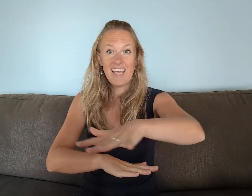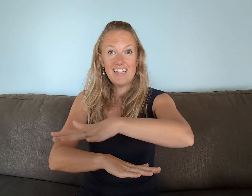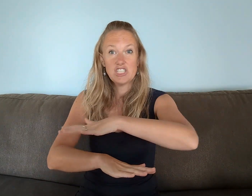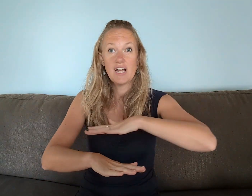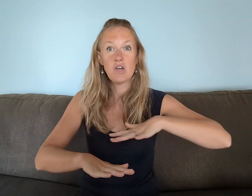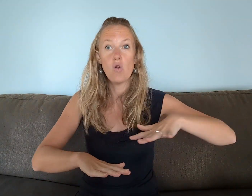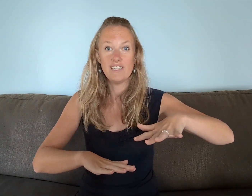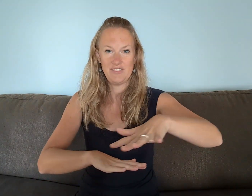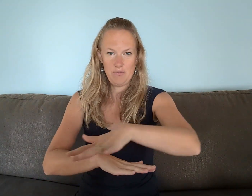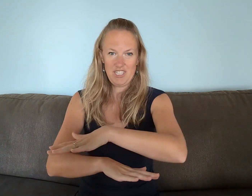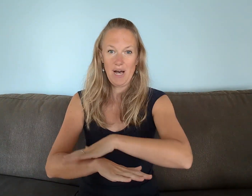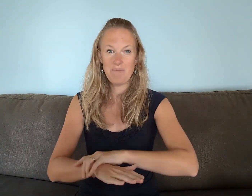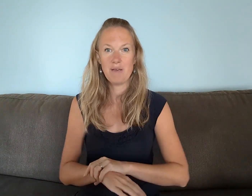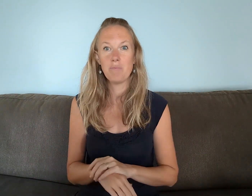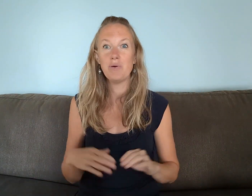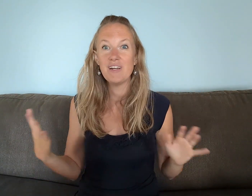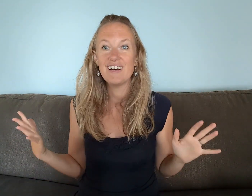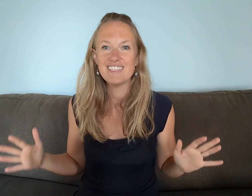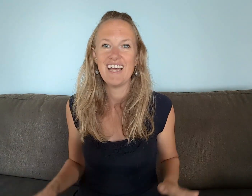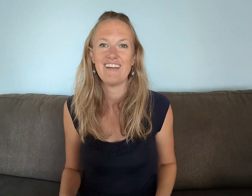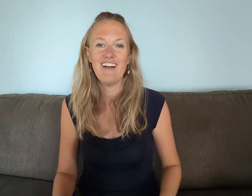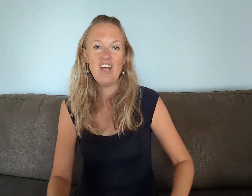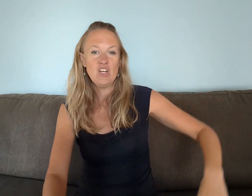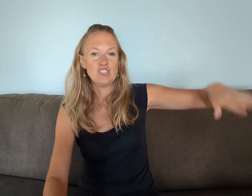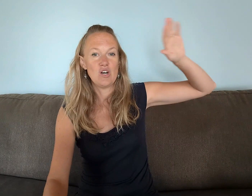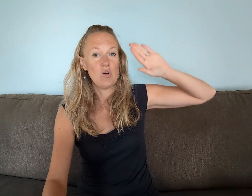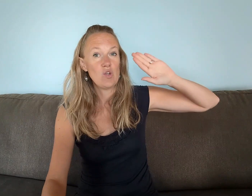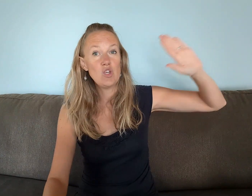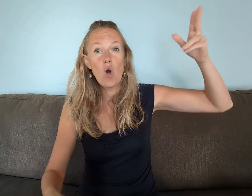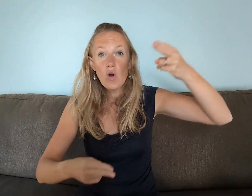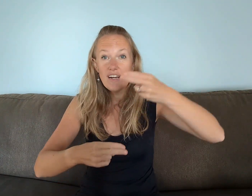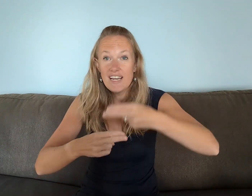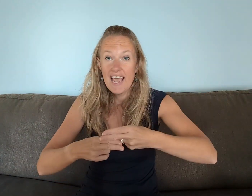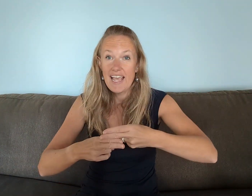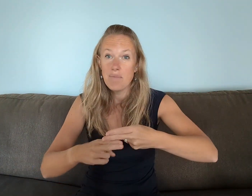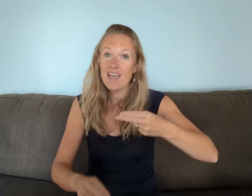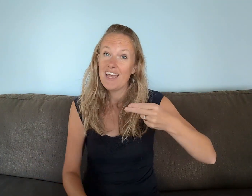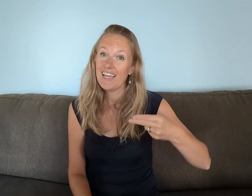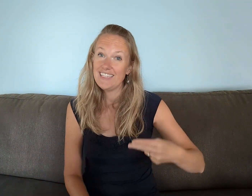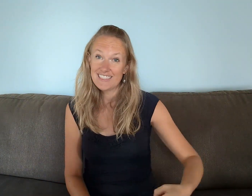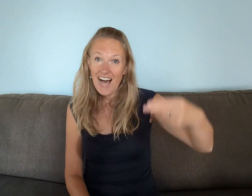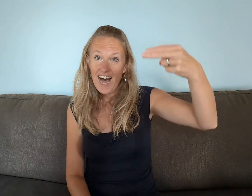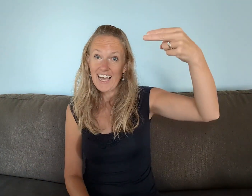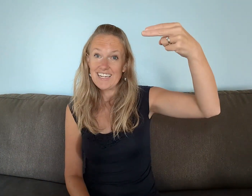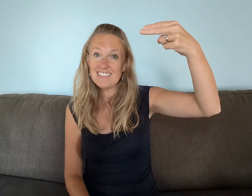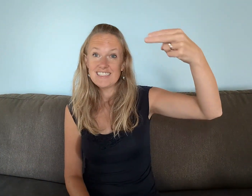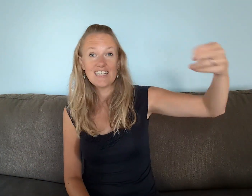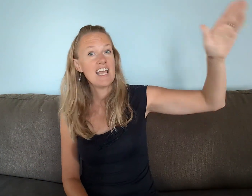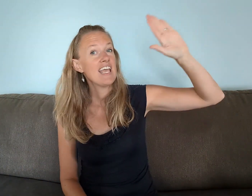and let's try the chorus from the top, and then we'll put it all together. So, your name is the highest,